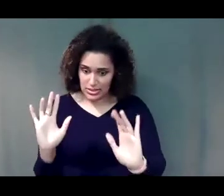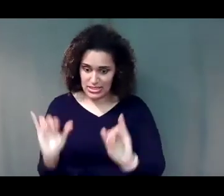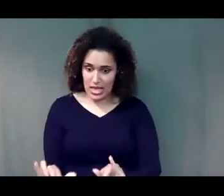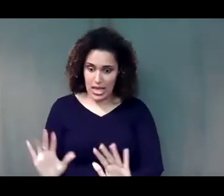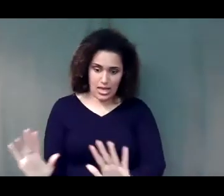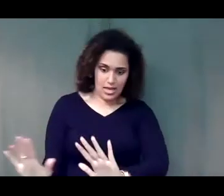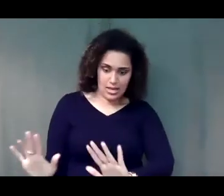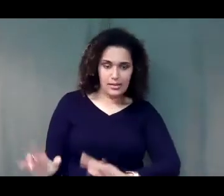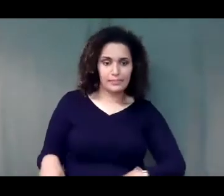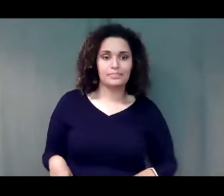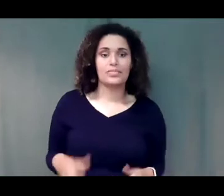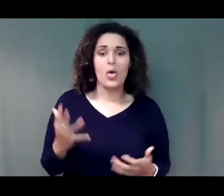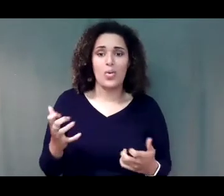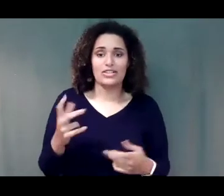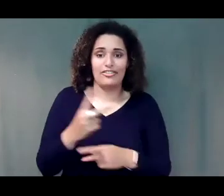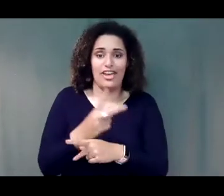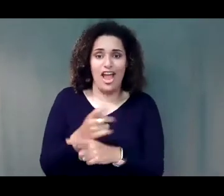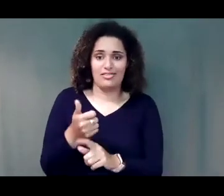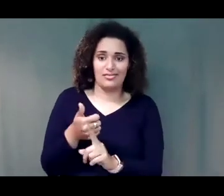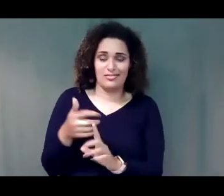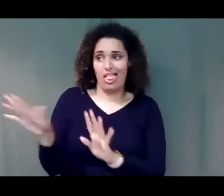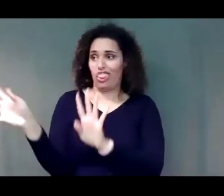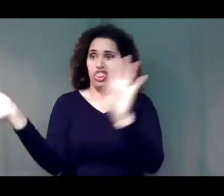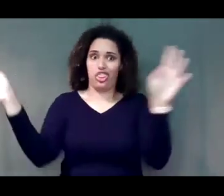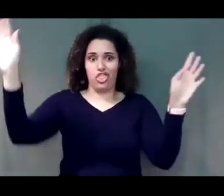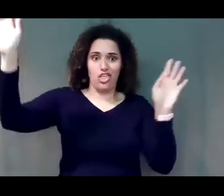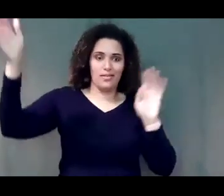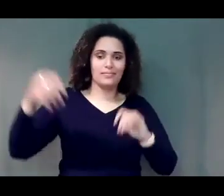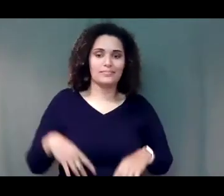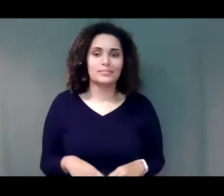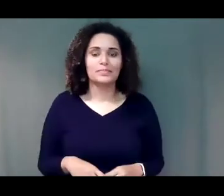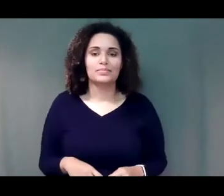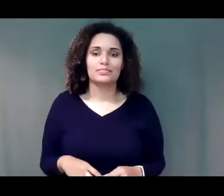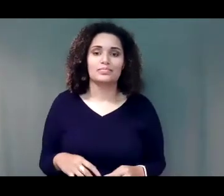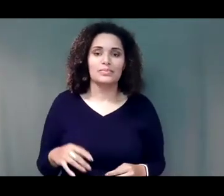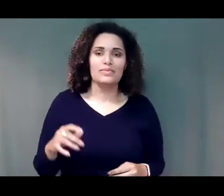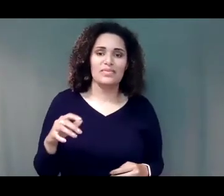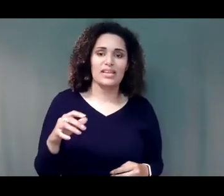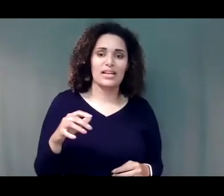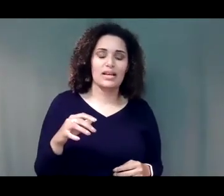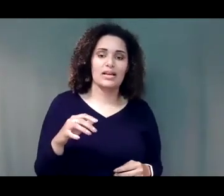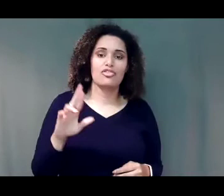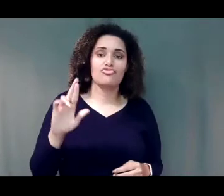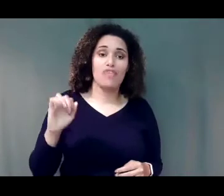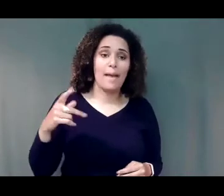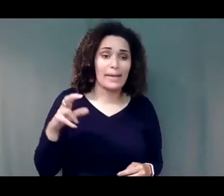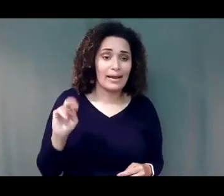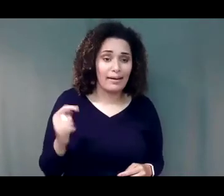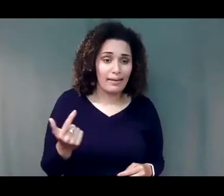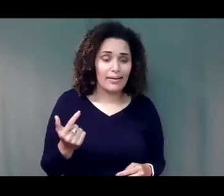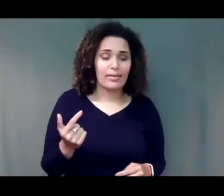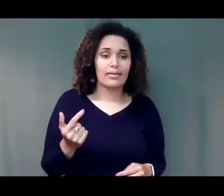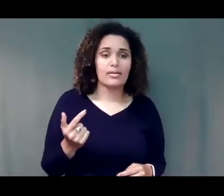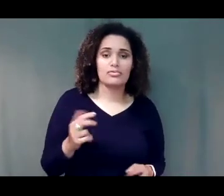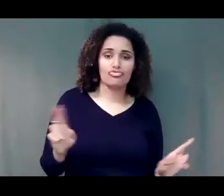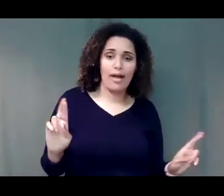it wants to kind of wants to go everywhere. So yeah, but and it ripening, it's